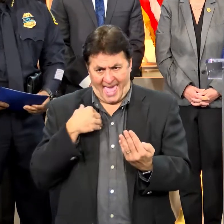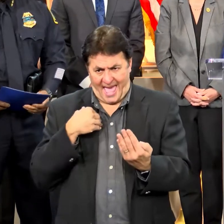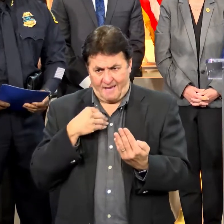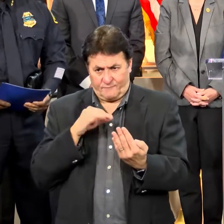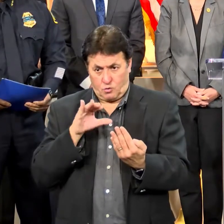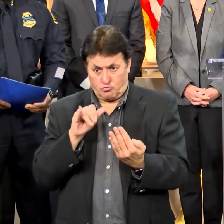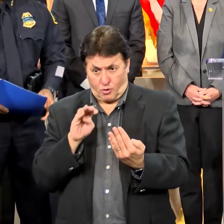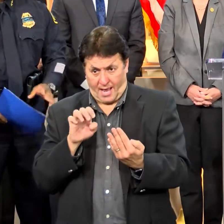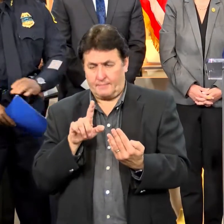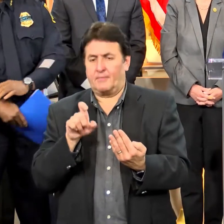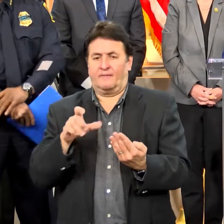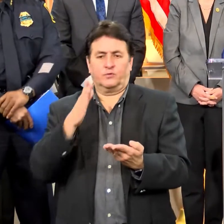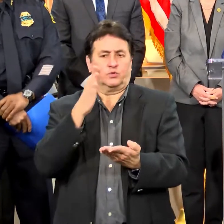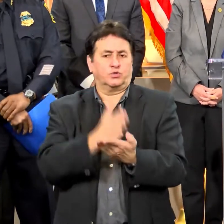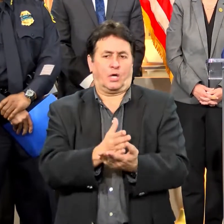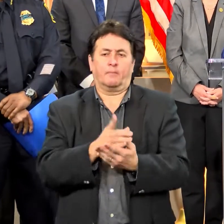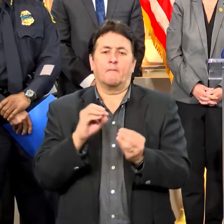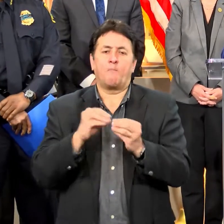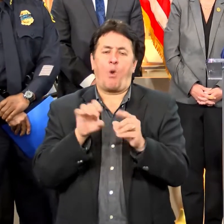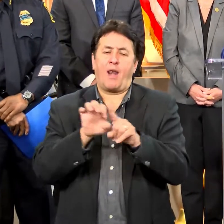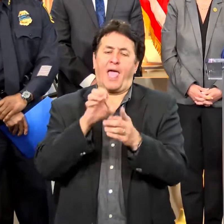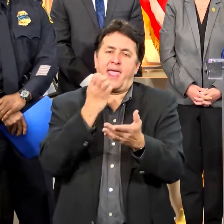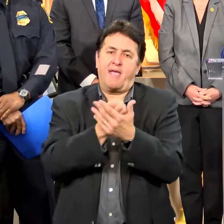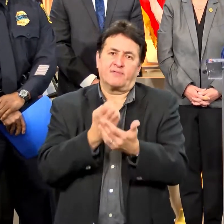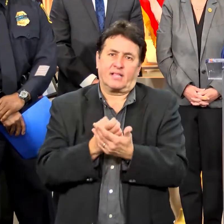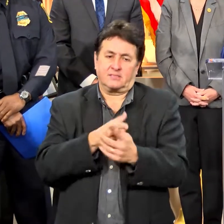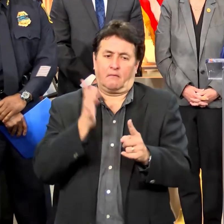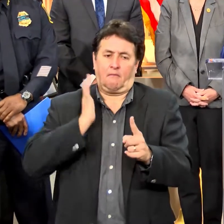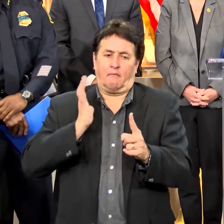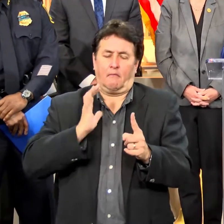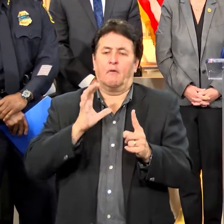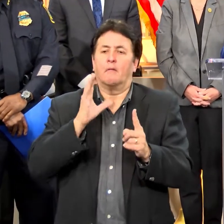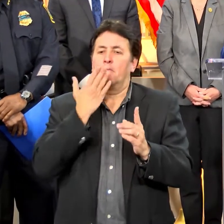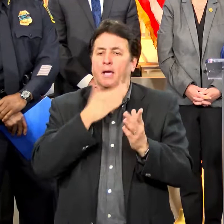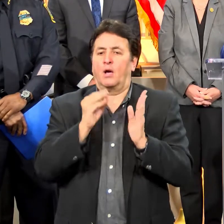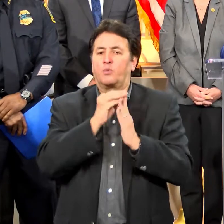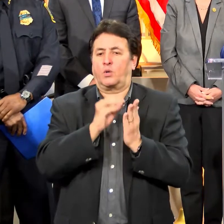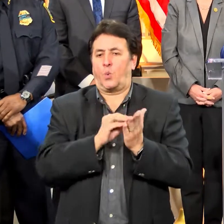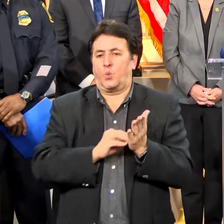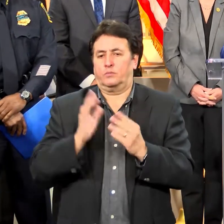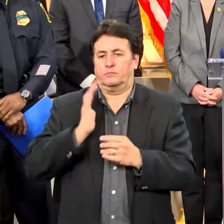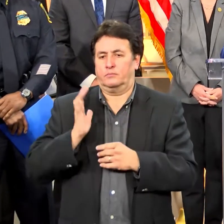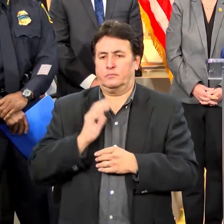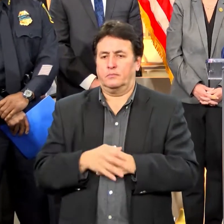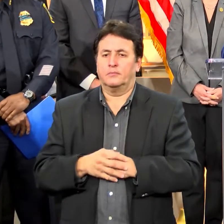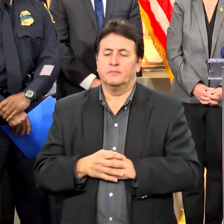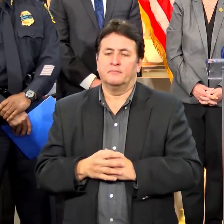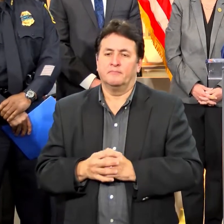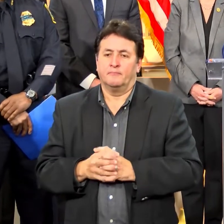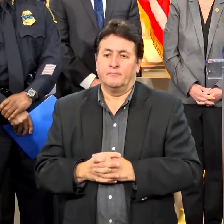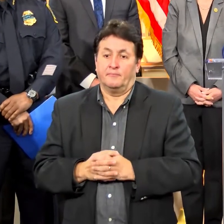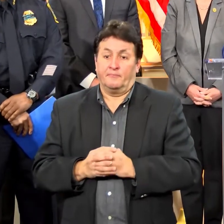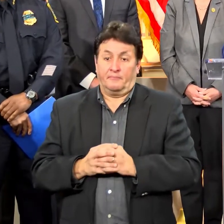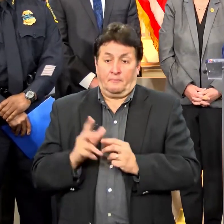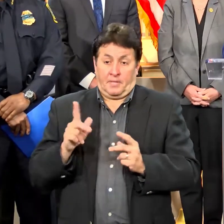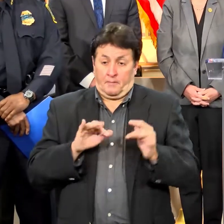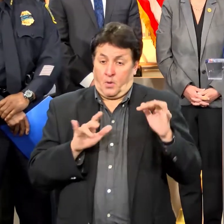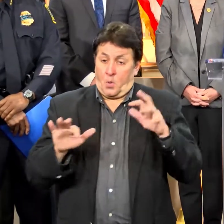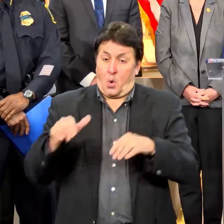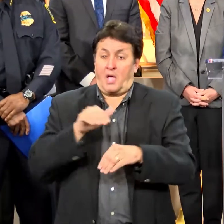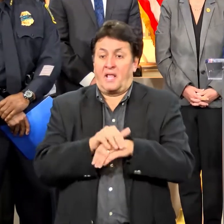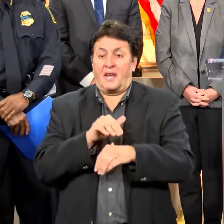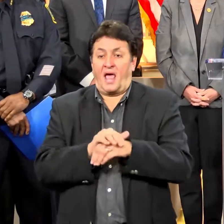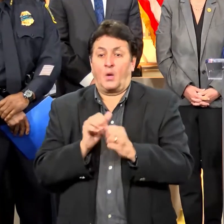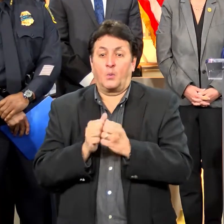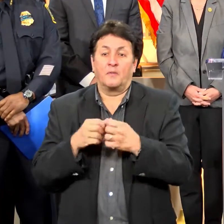many people lingering in the parking lots of convenience stores and others late at night where crime is occurring in our